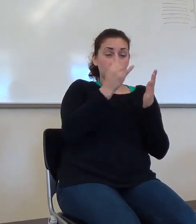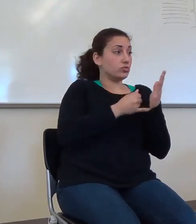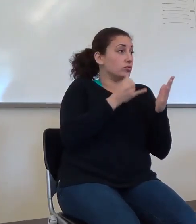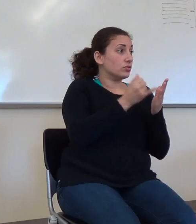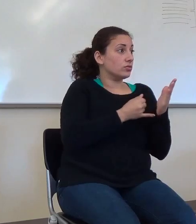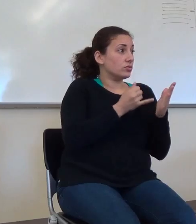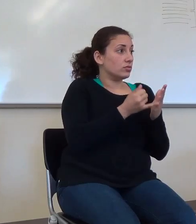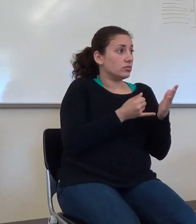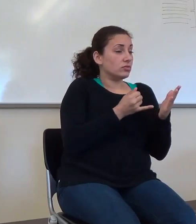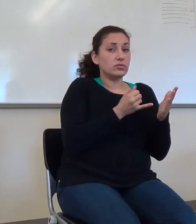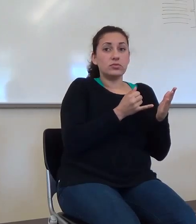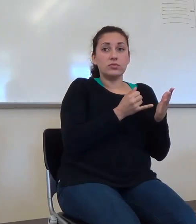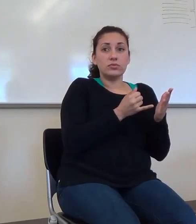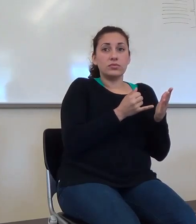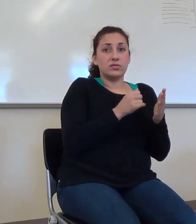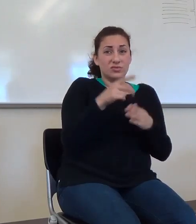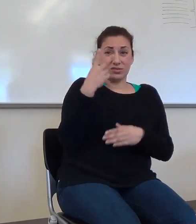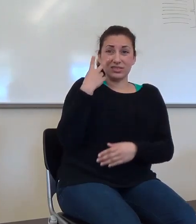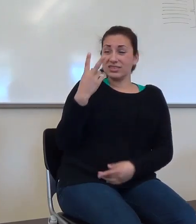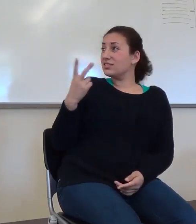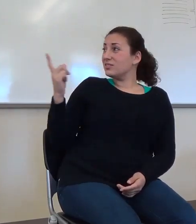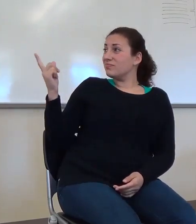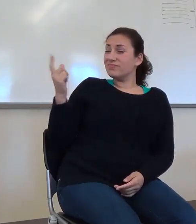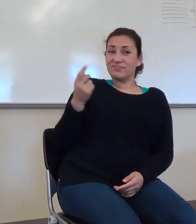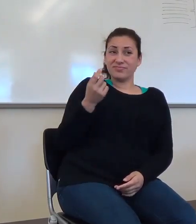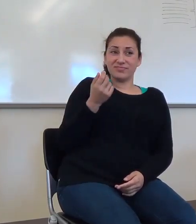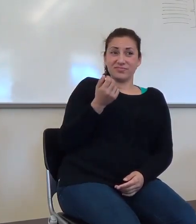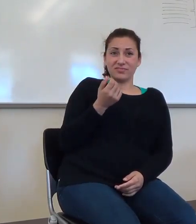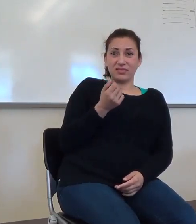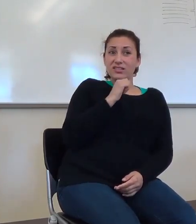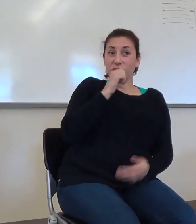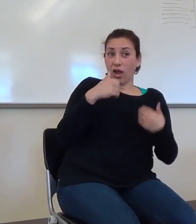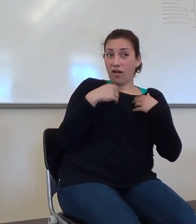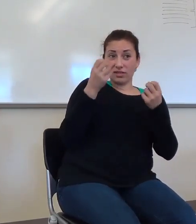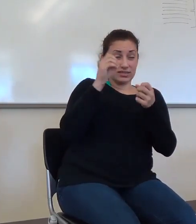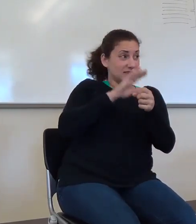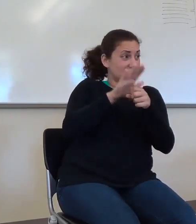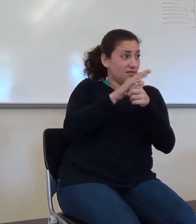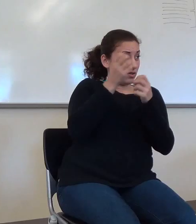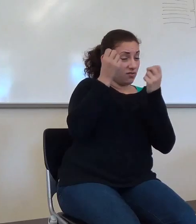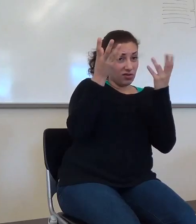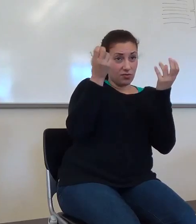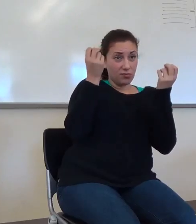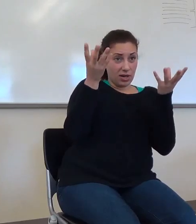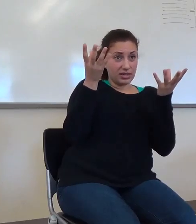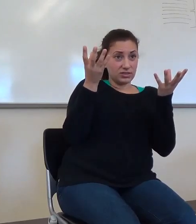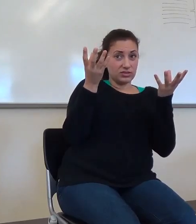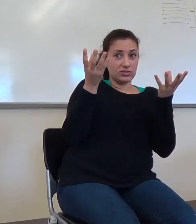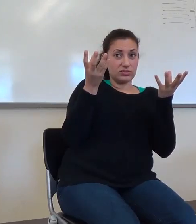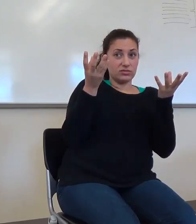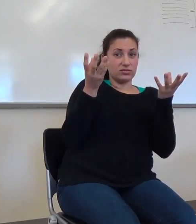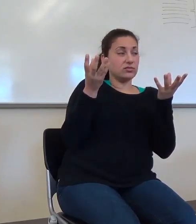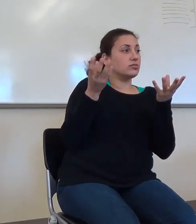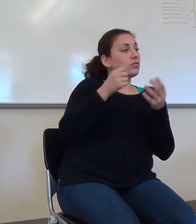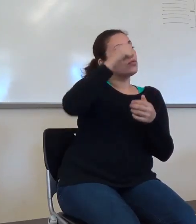length and you find that you're a little short on some topics, okay, remember that